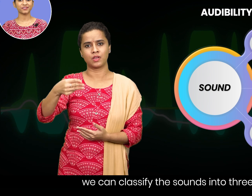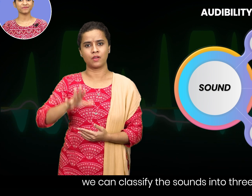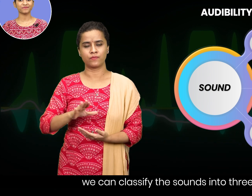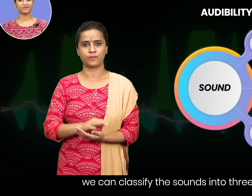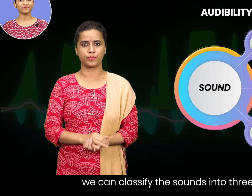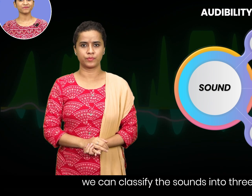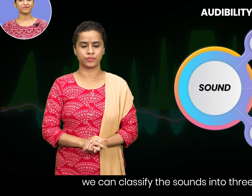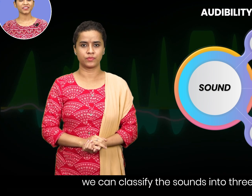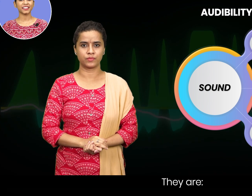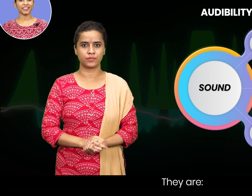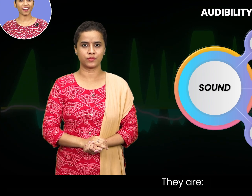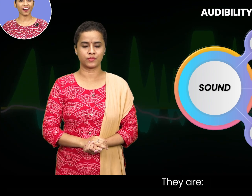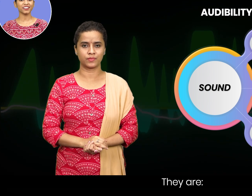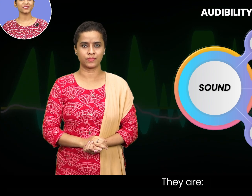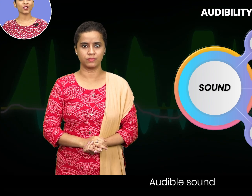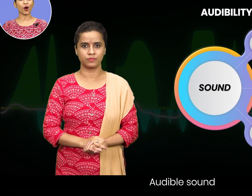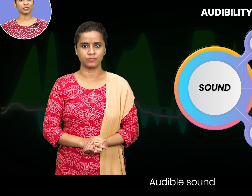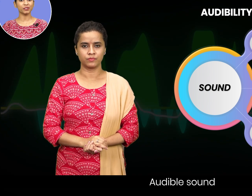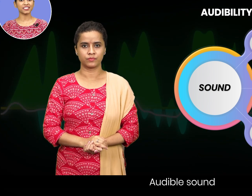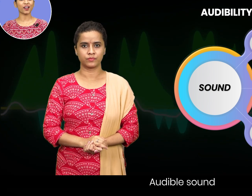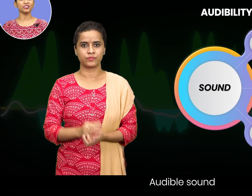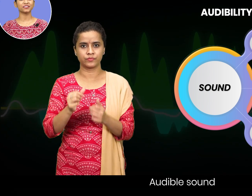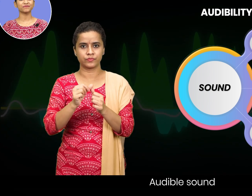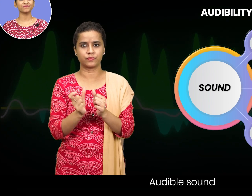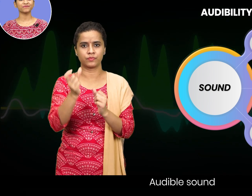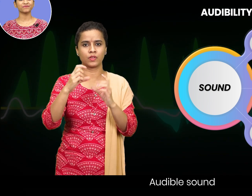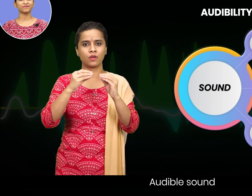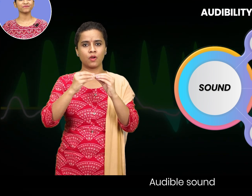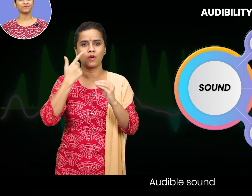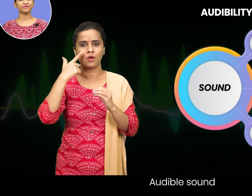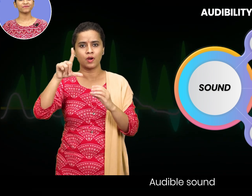types. They are audible sound,